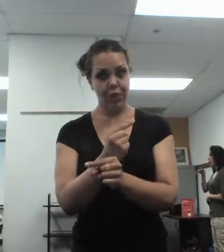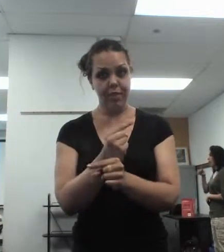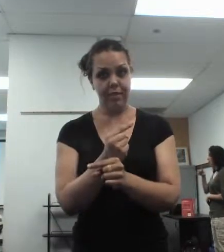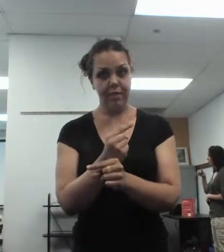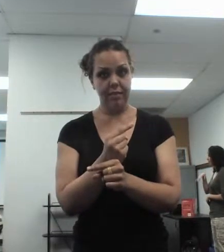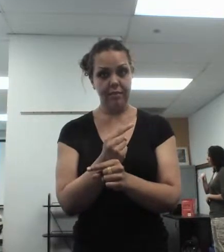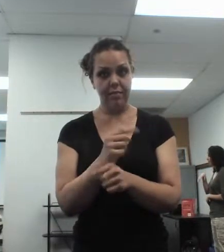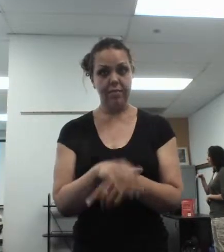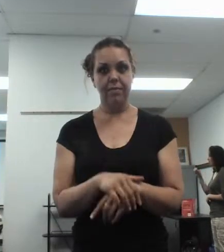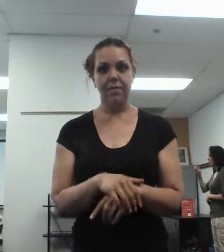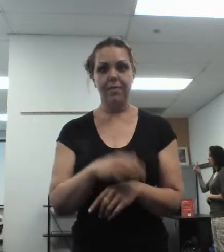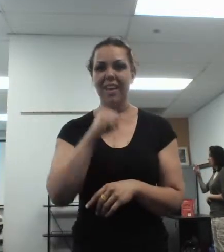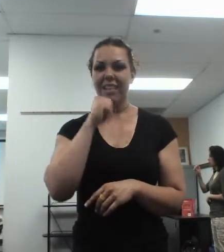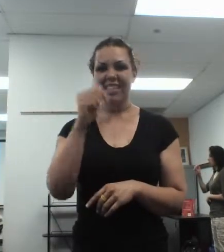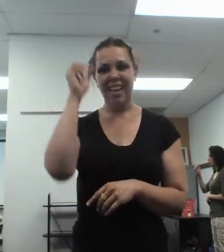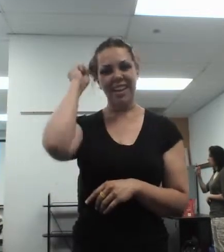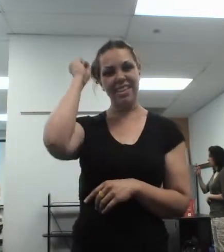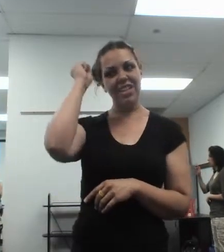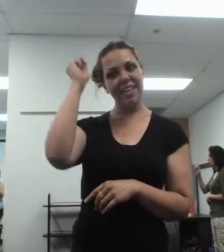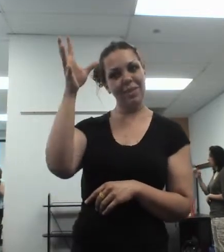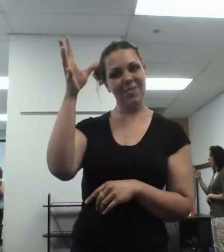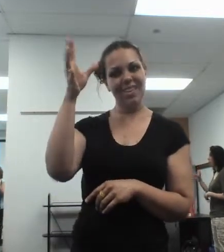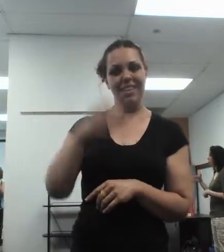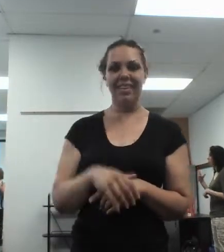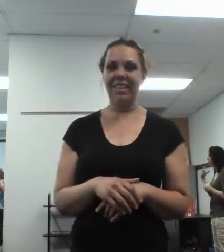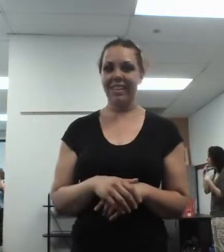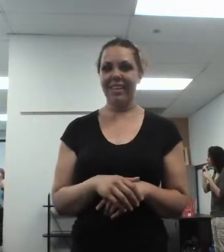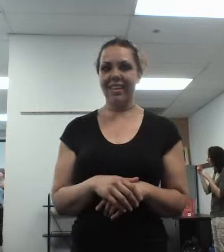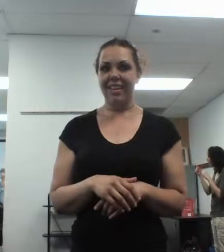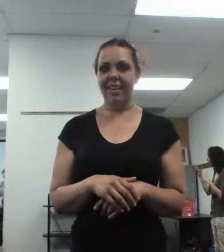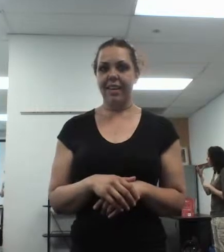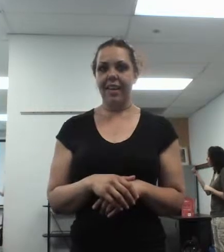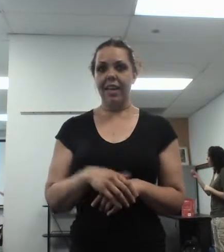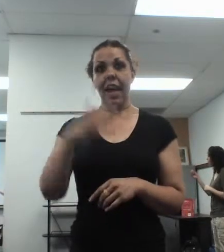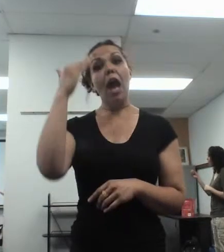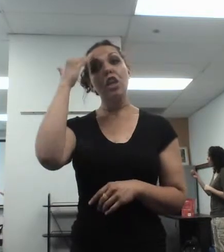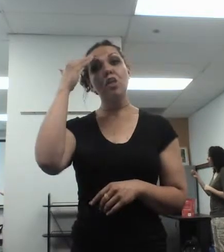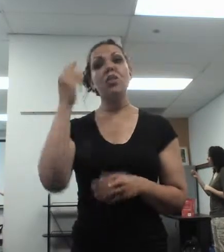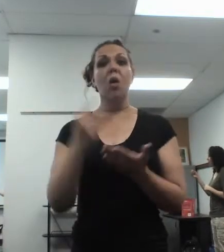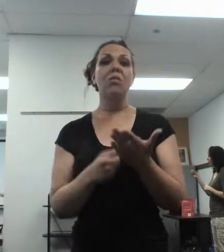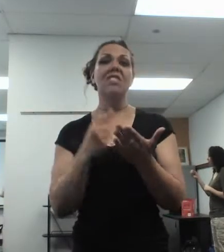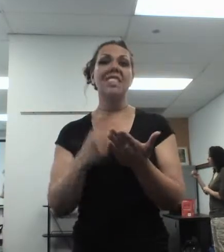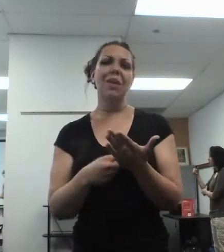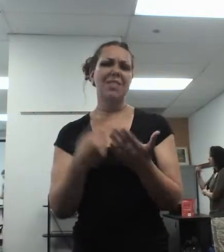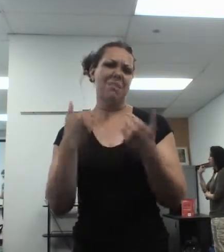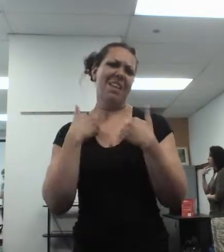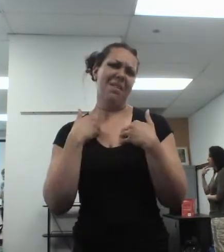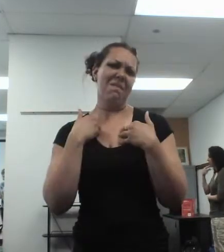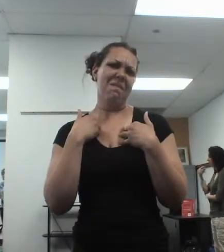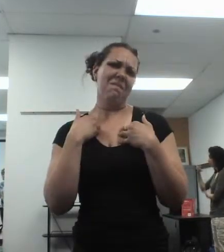It's Shakespeare. What are those? You know how there's certain things that annoy all of us, right? We all have those